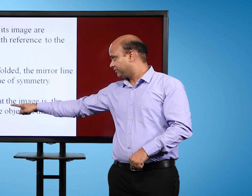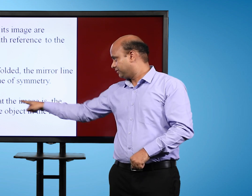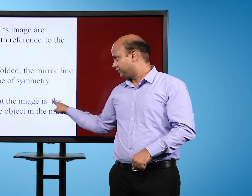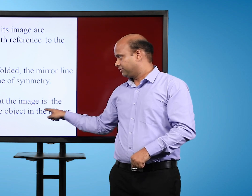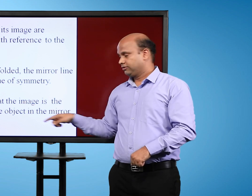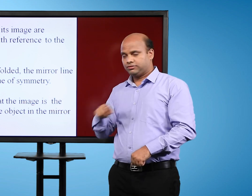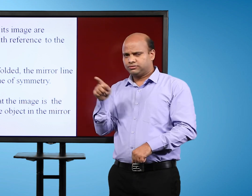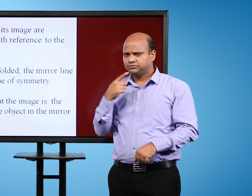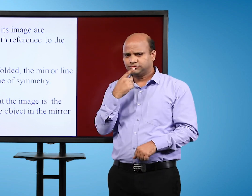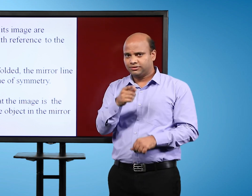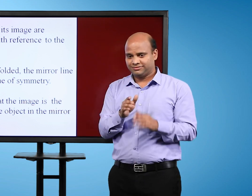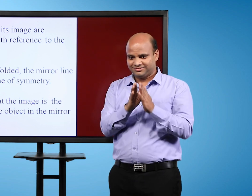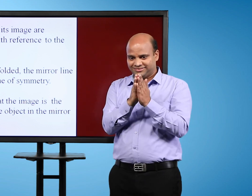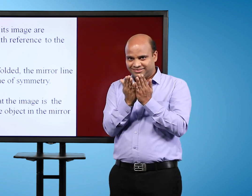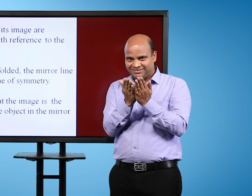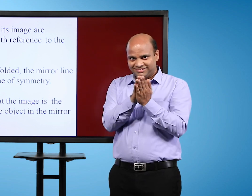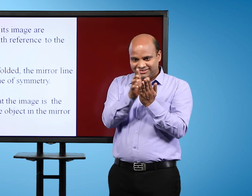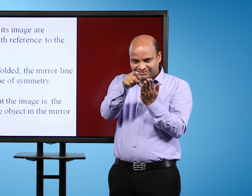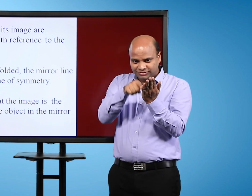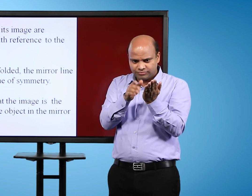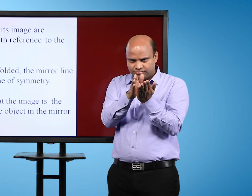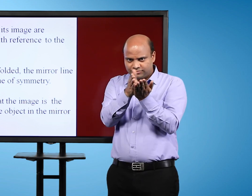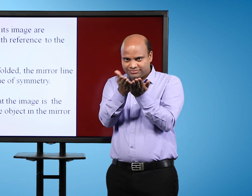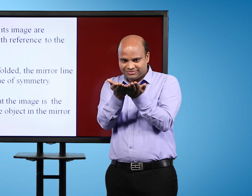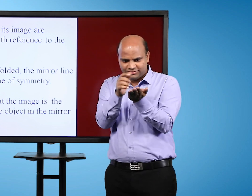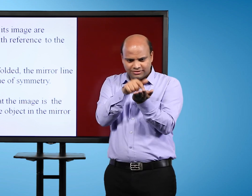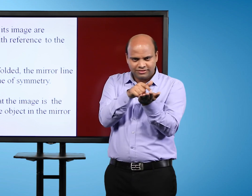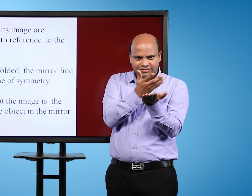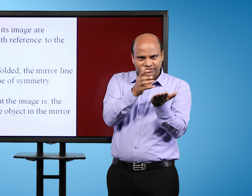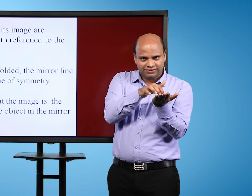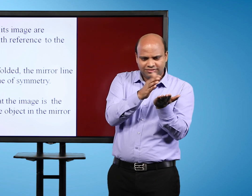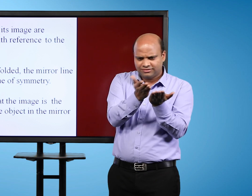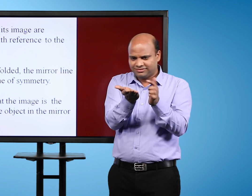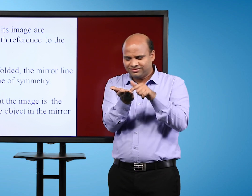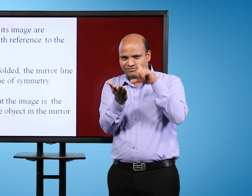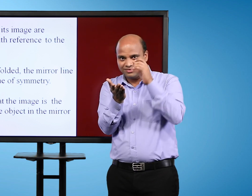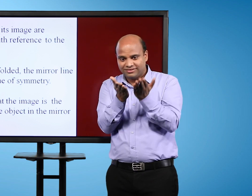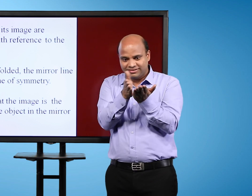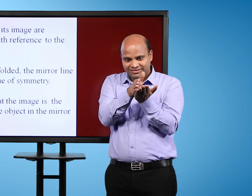We then say that the image is the reflection of the object in the mirror line.